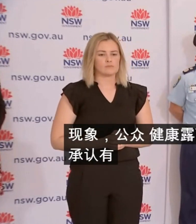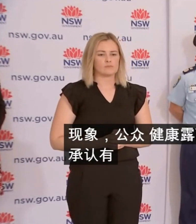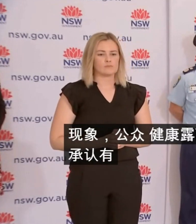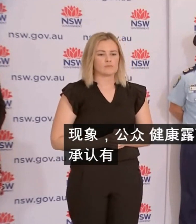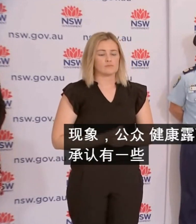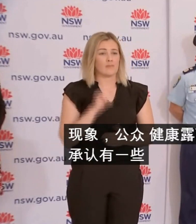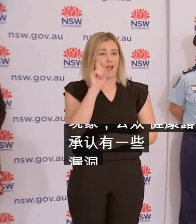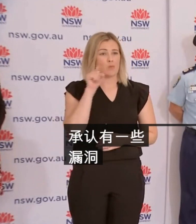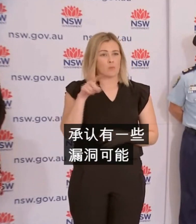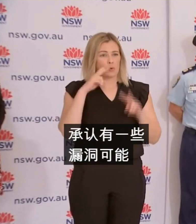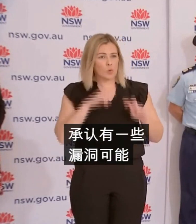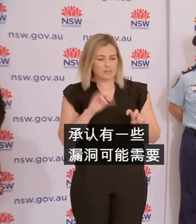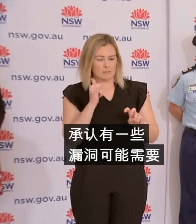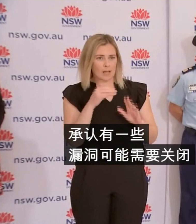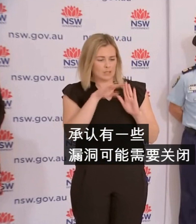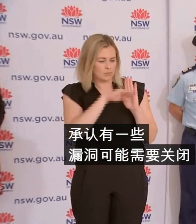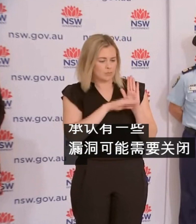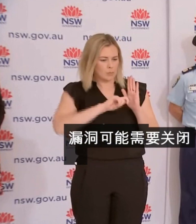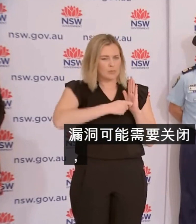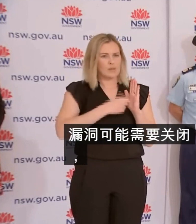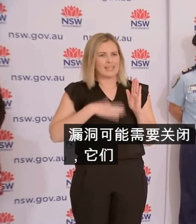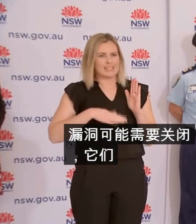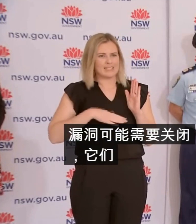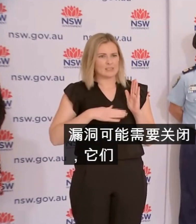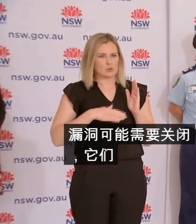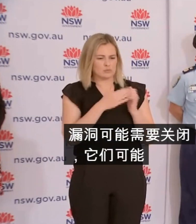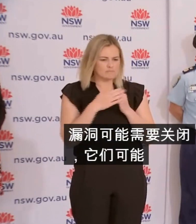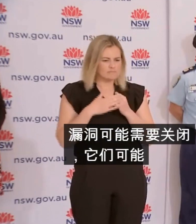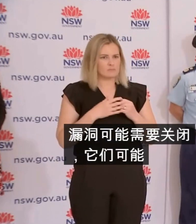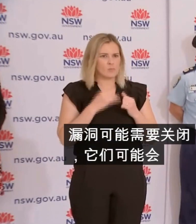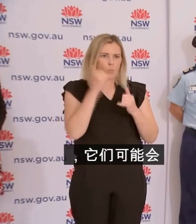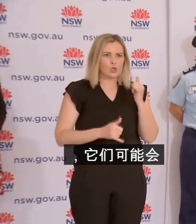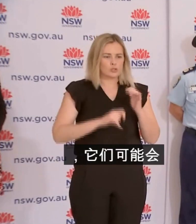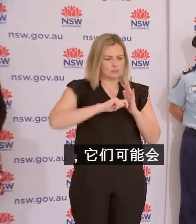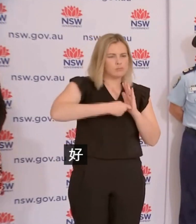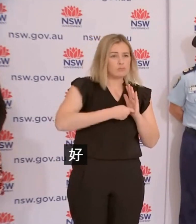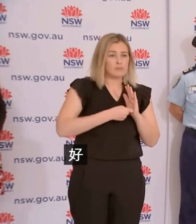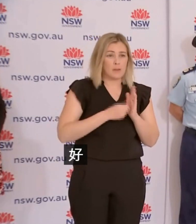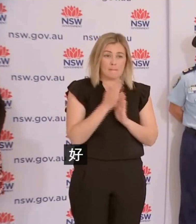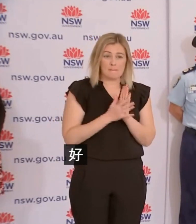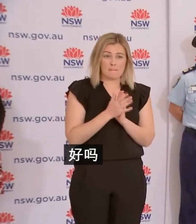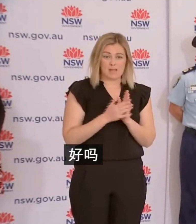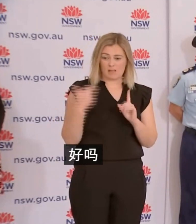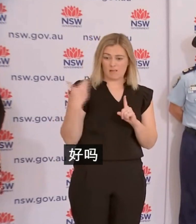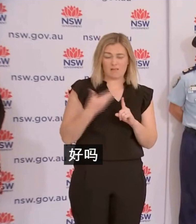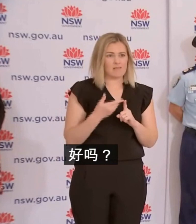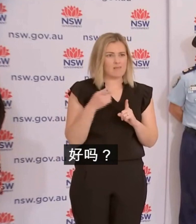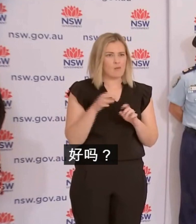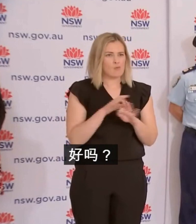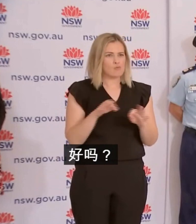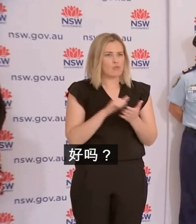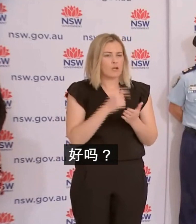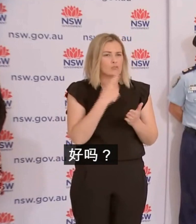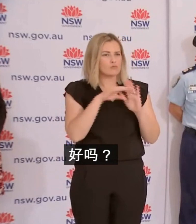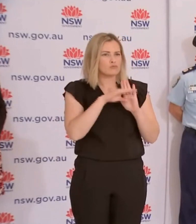acknowledgement that there were some loopholes that perhaps needed closing, and what are they likely to be? Well, I think you've stood here almost every day, and